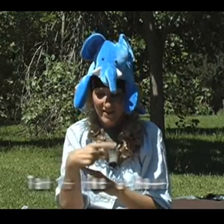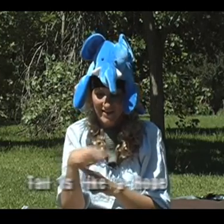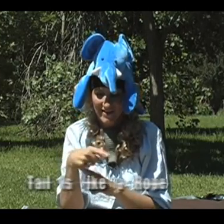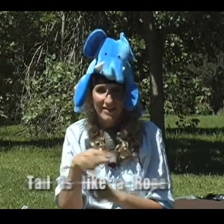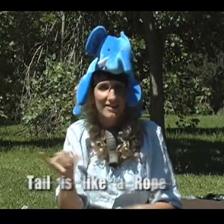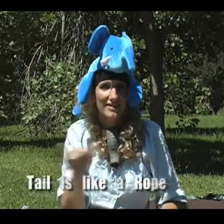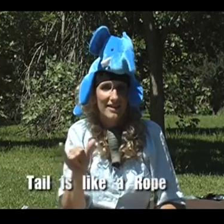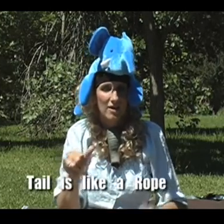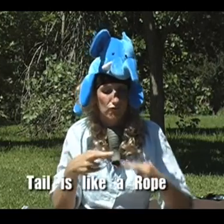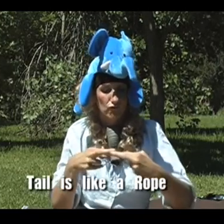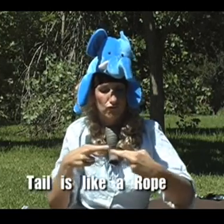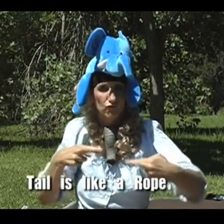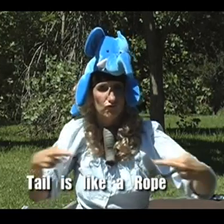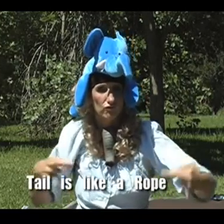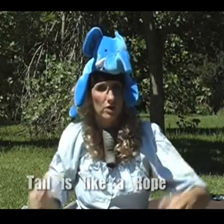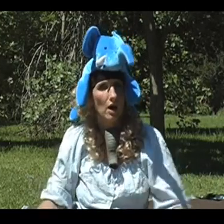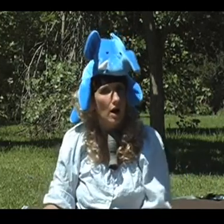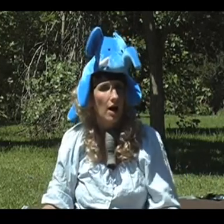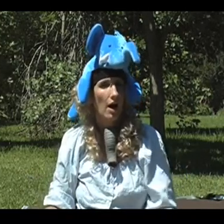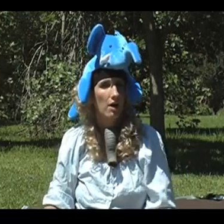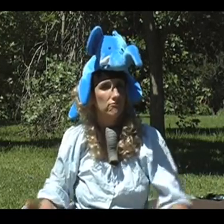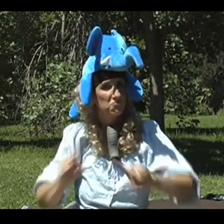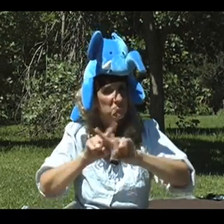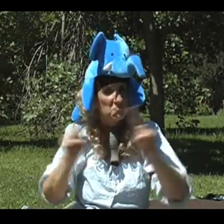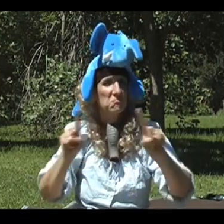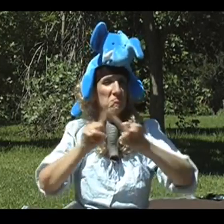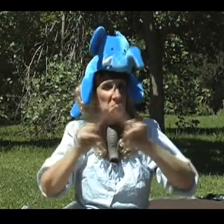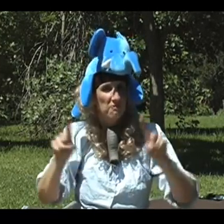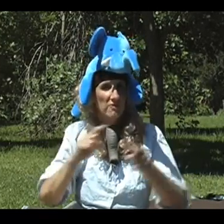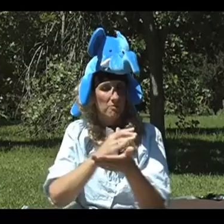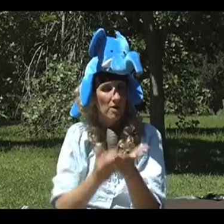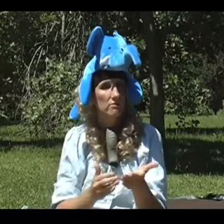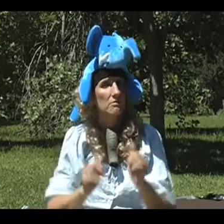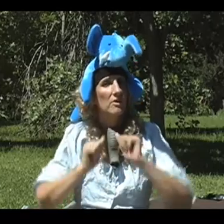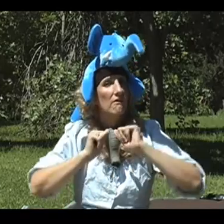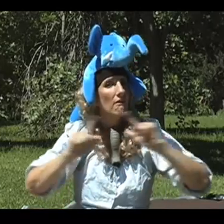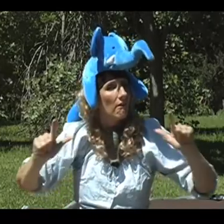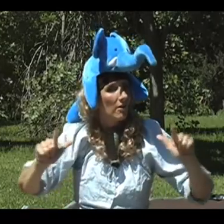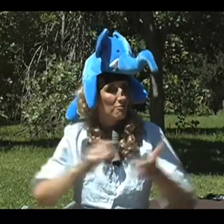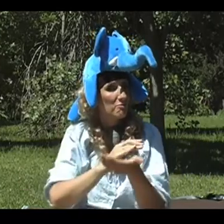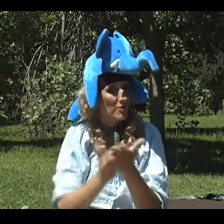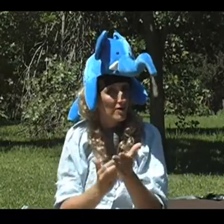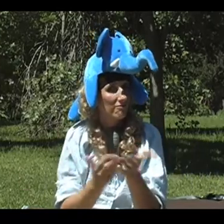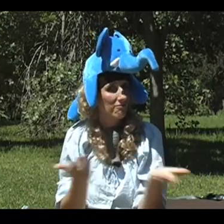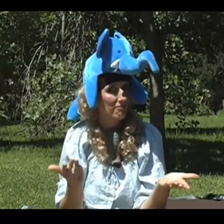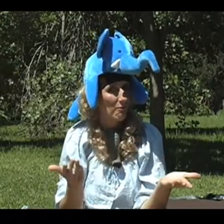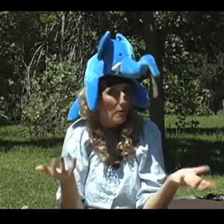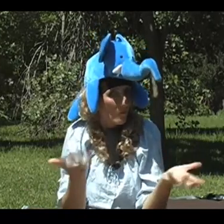Its tail was like a rope. Many different parts. And all those different